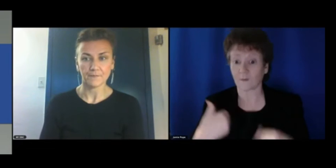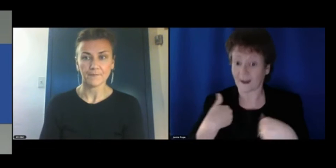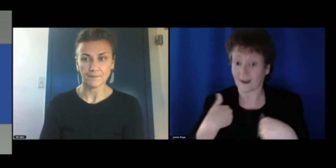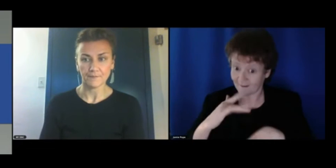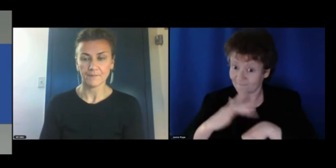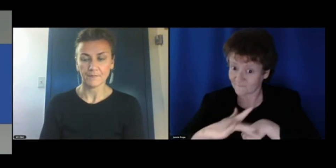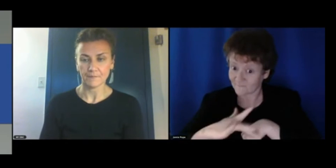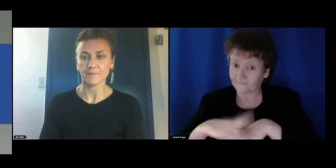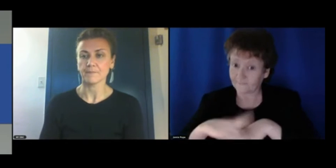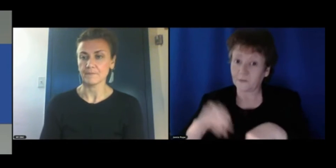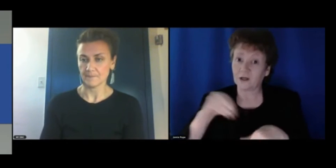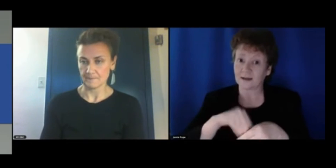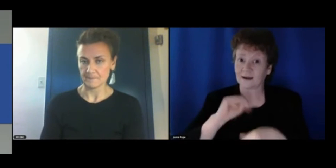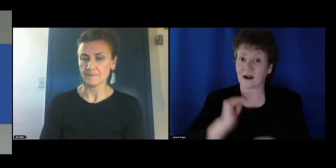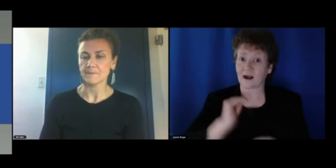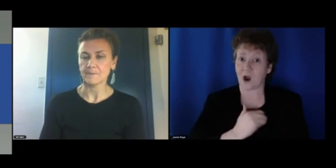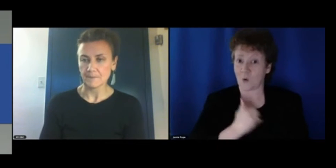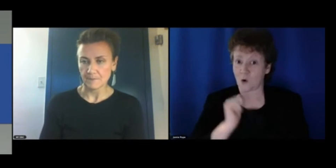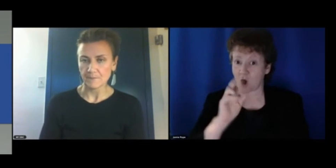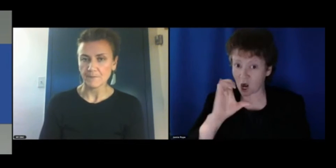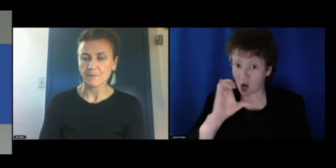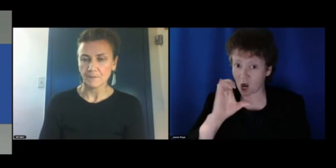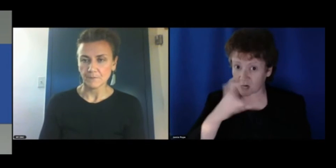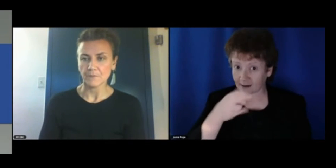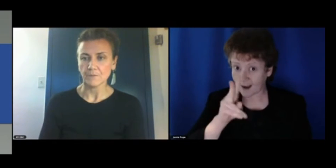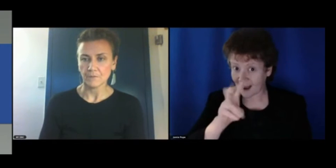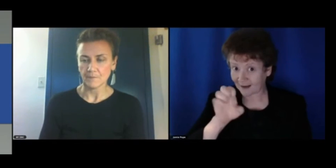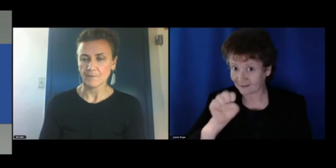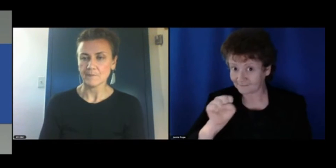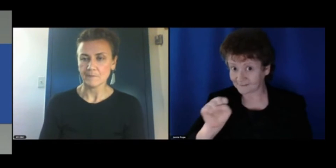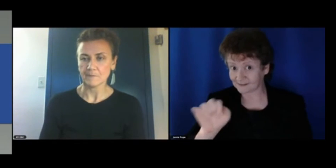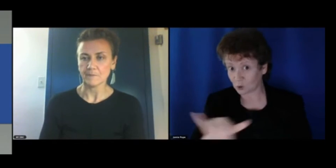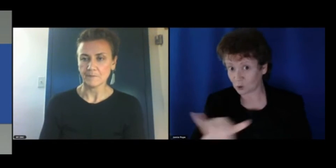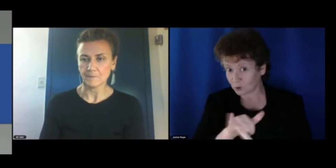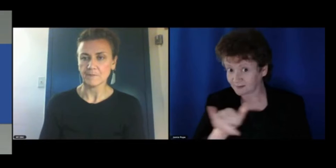to deafblindness. We have some available in our